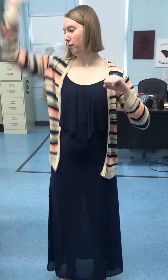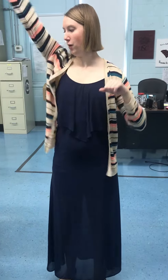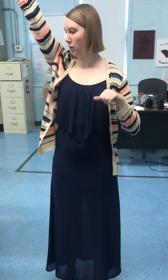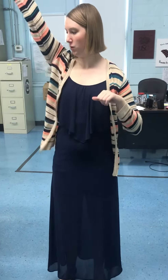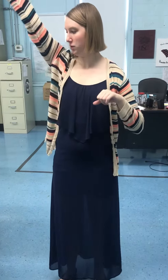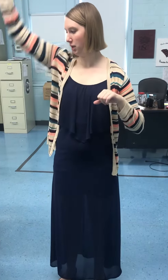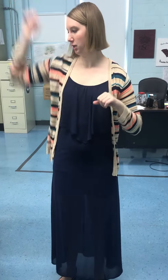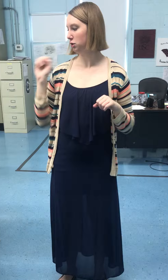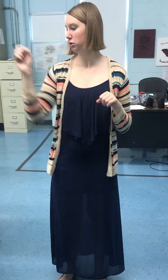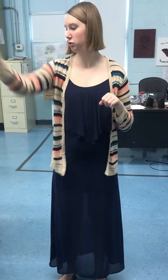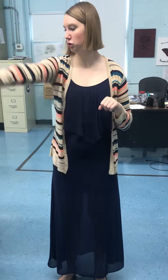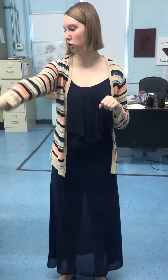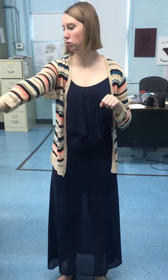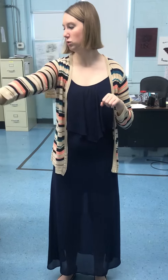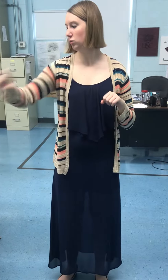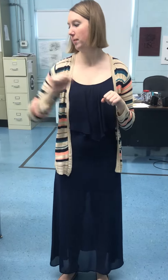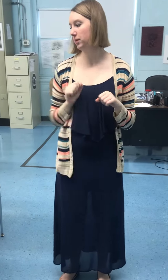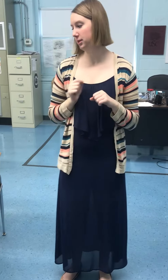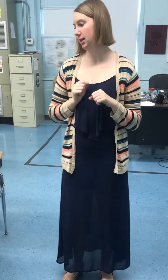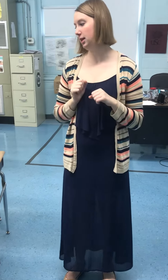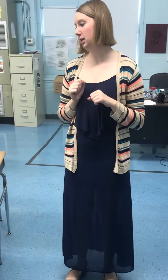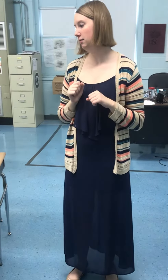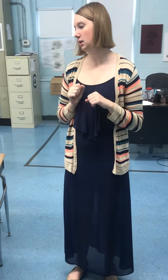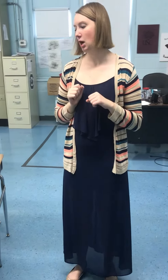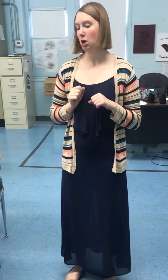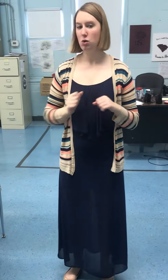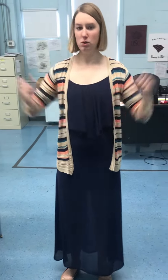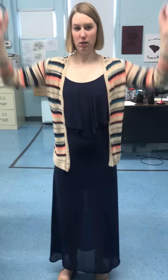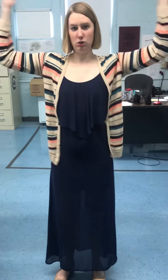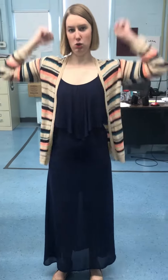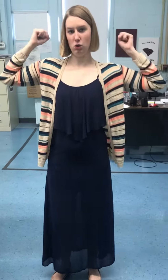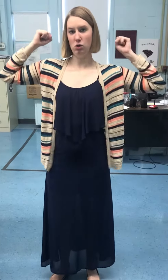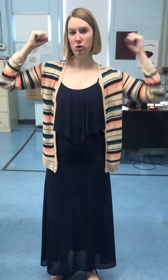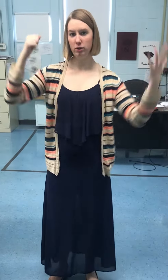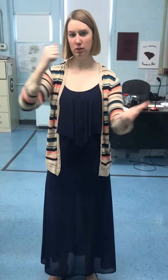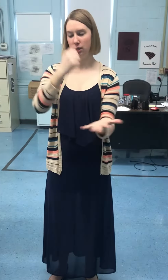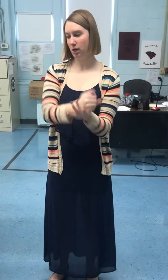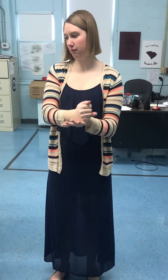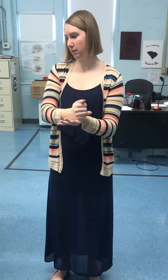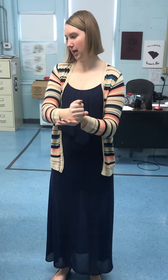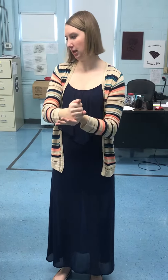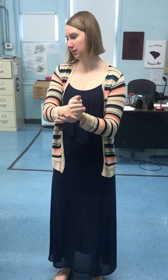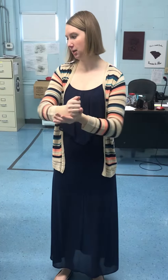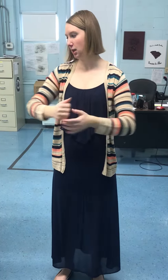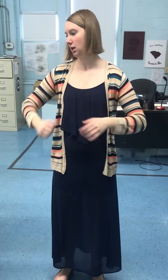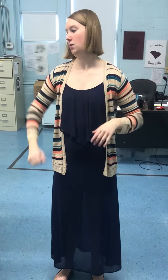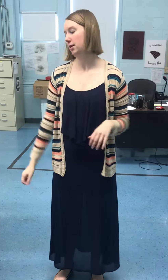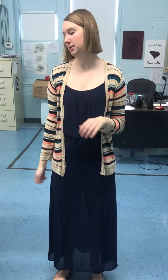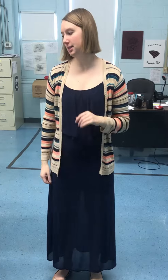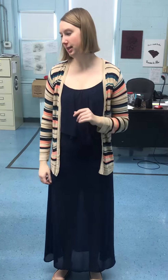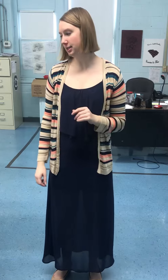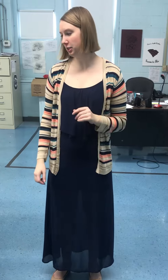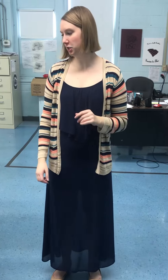vote to choose representatives who control the government. We have citizenship,